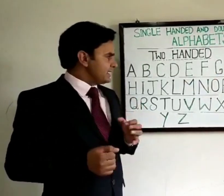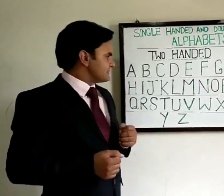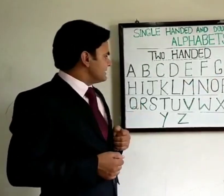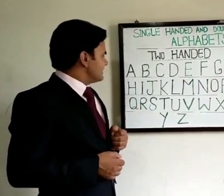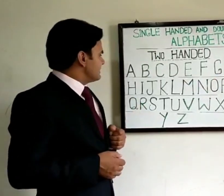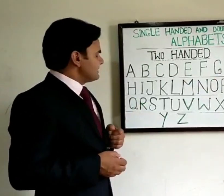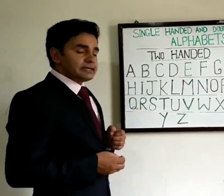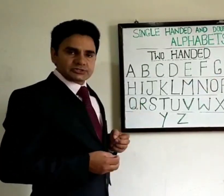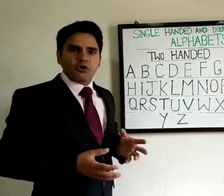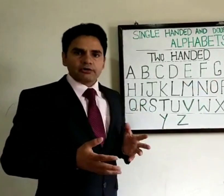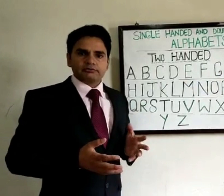hands. Let's start.